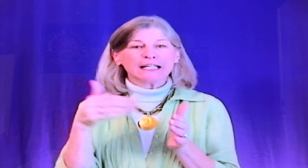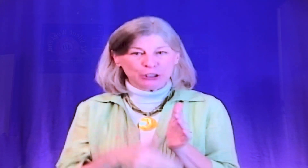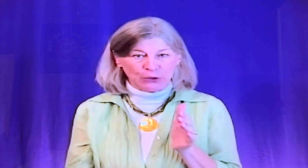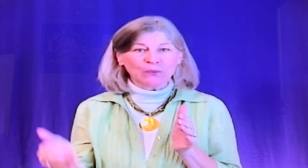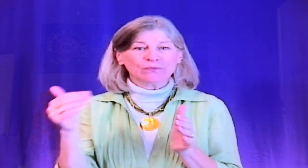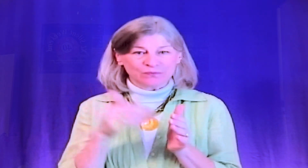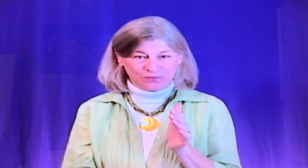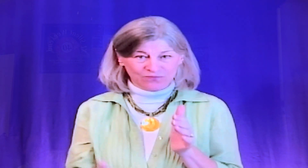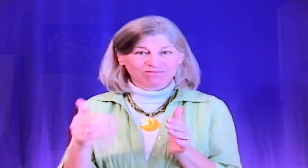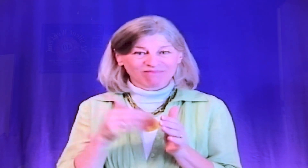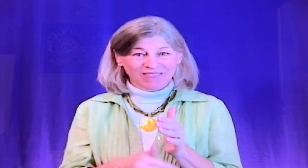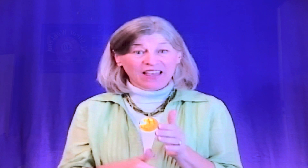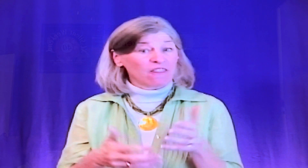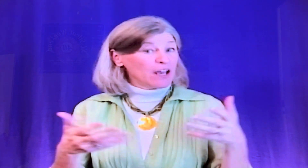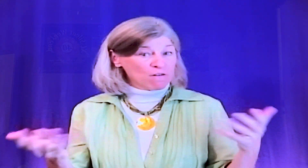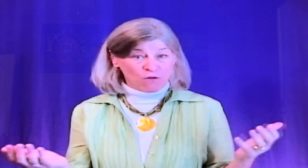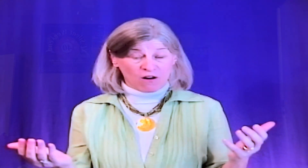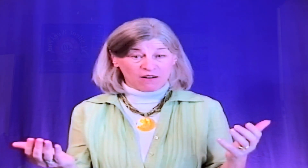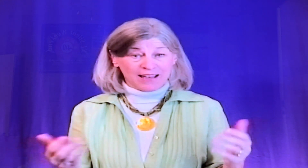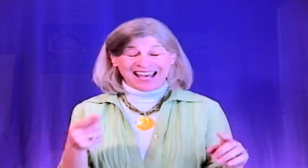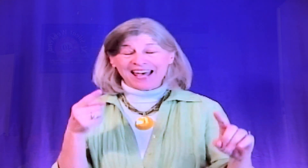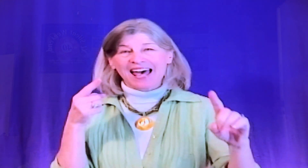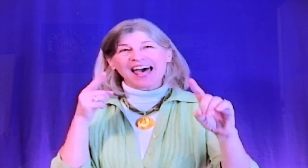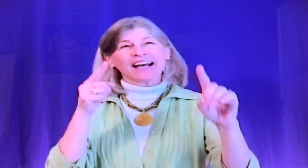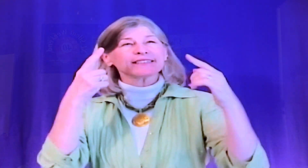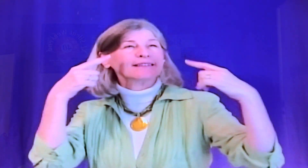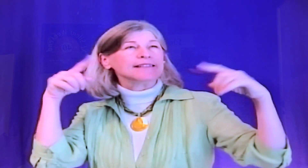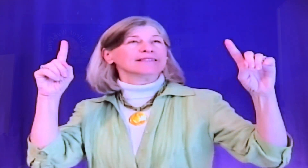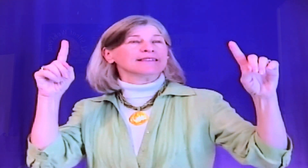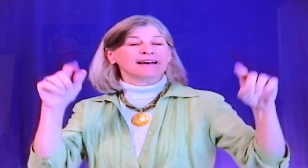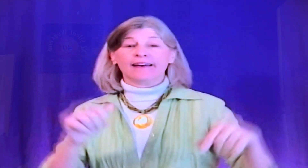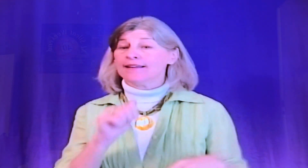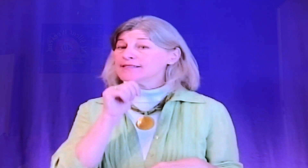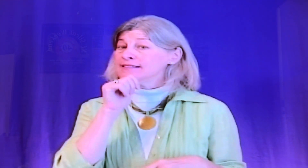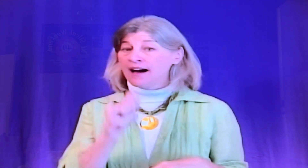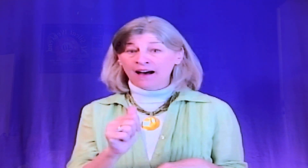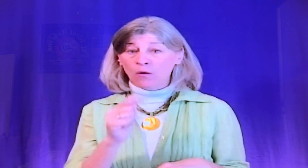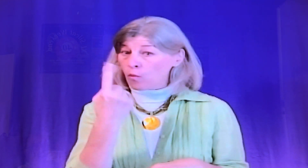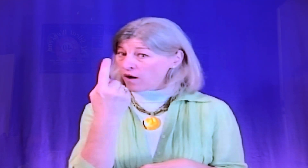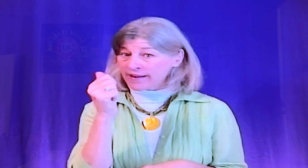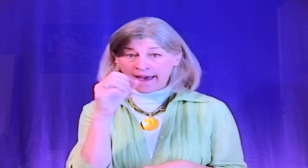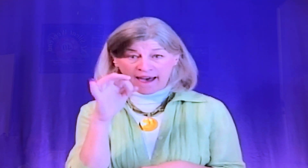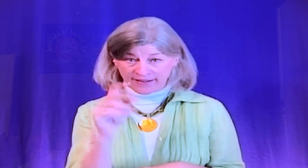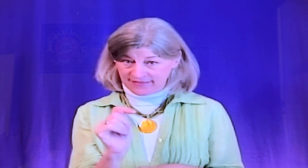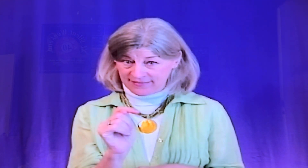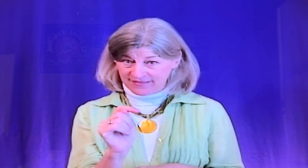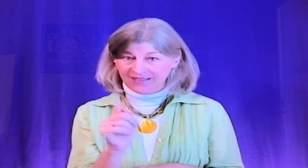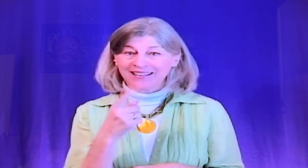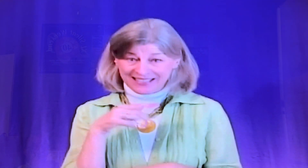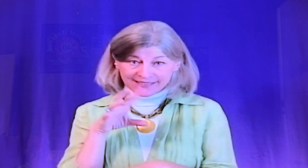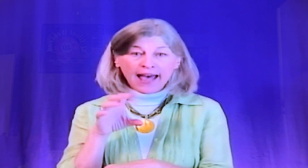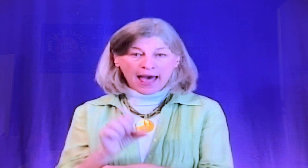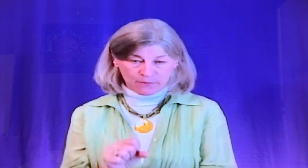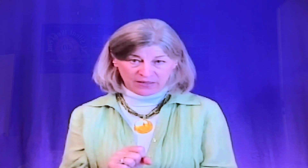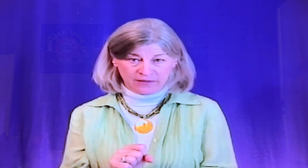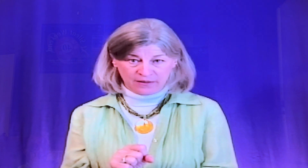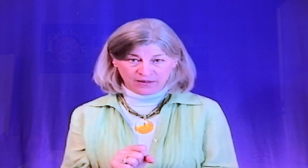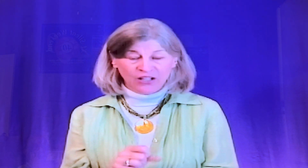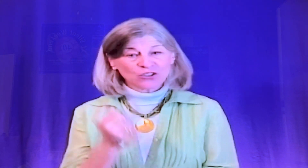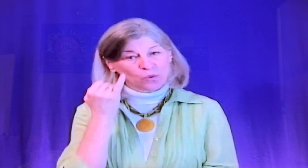do. Therefore, excellence is not one act, it's a habit. So if